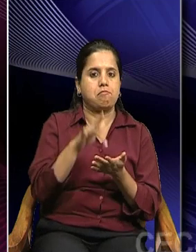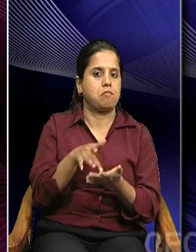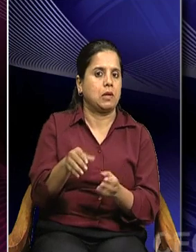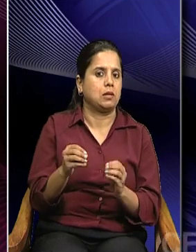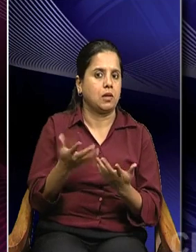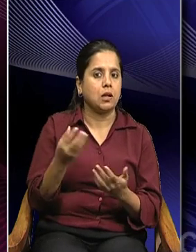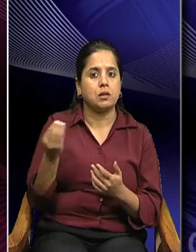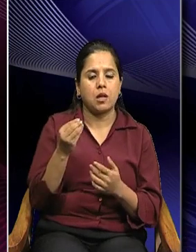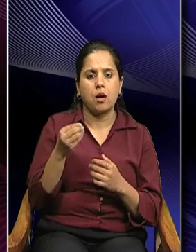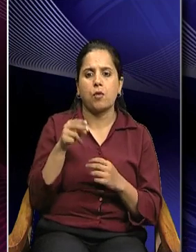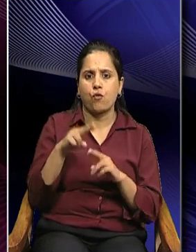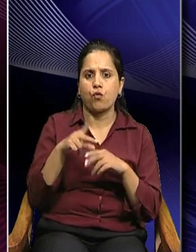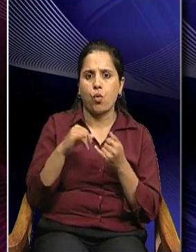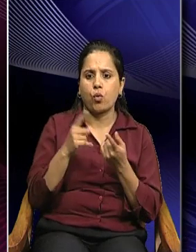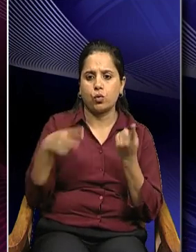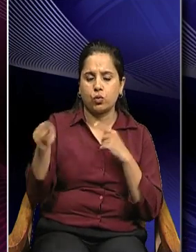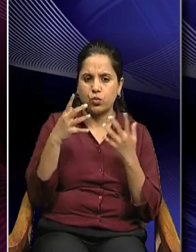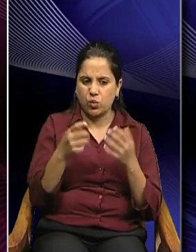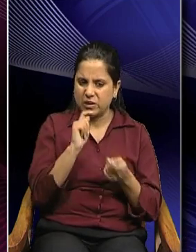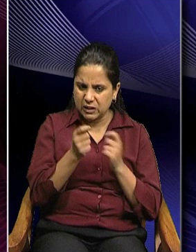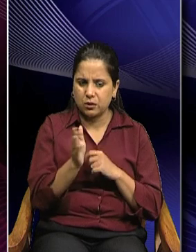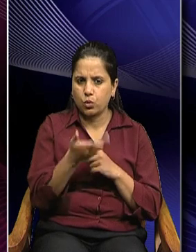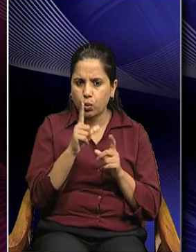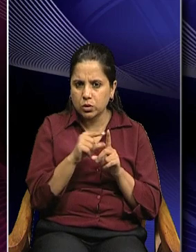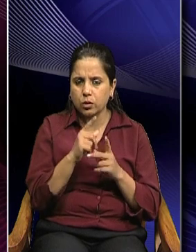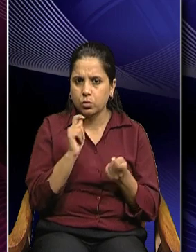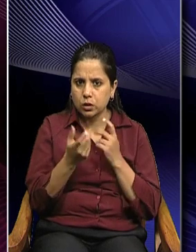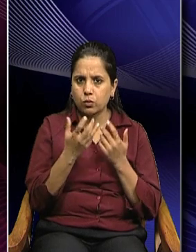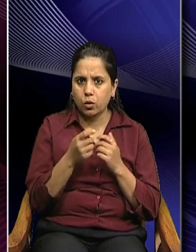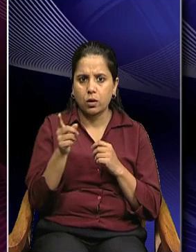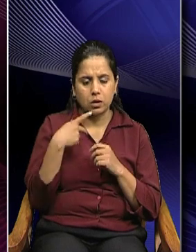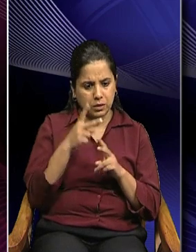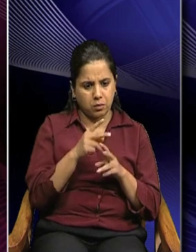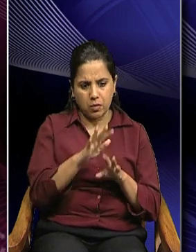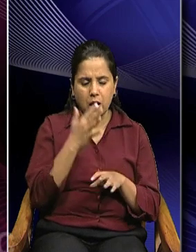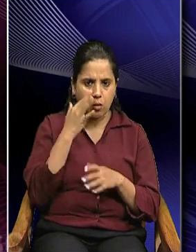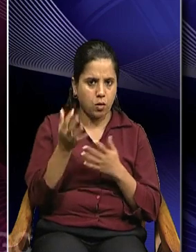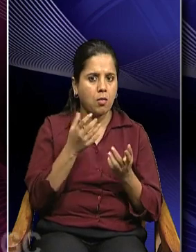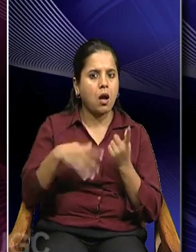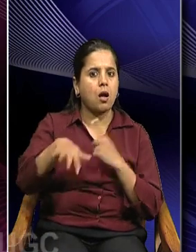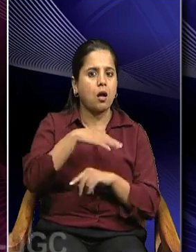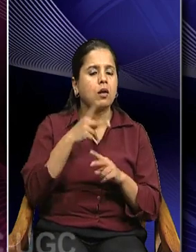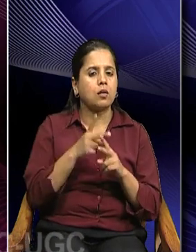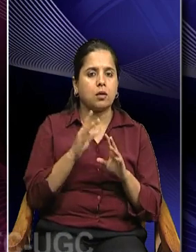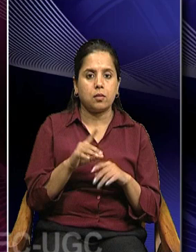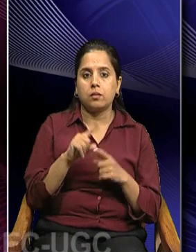certain forces which want us to change, which want us to stay relevant in the marketplace.